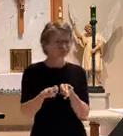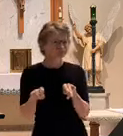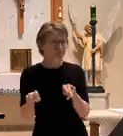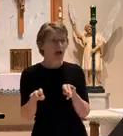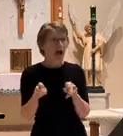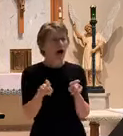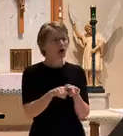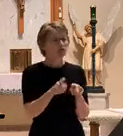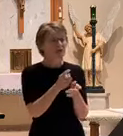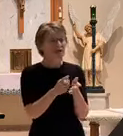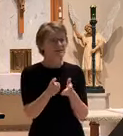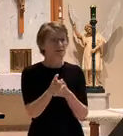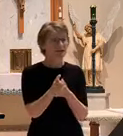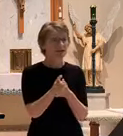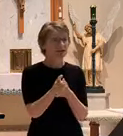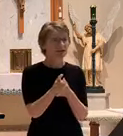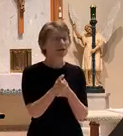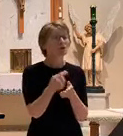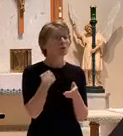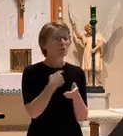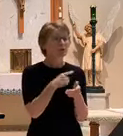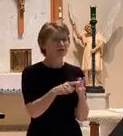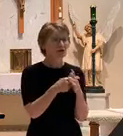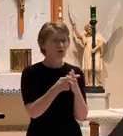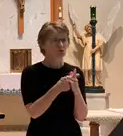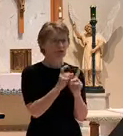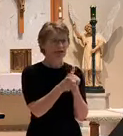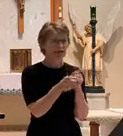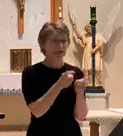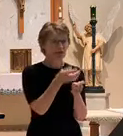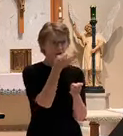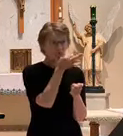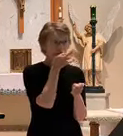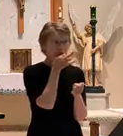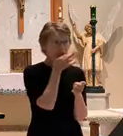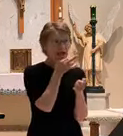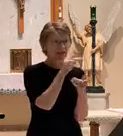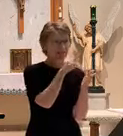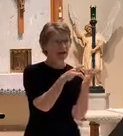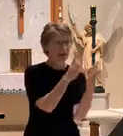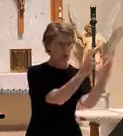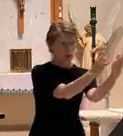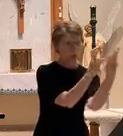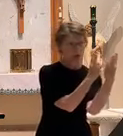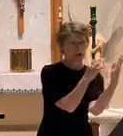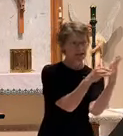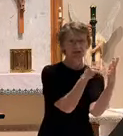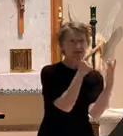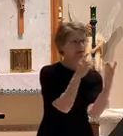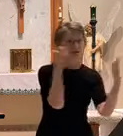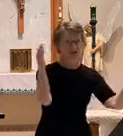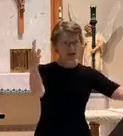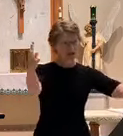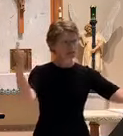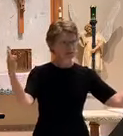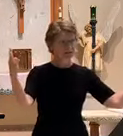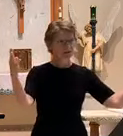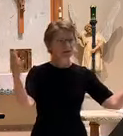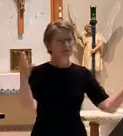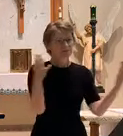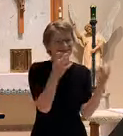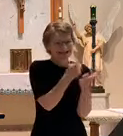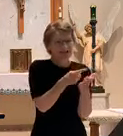be distributed from the center aisle instead of coming up from the sides. Please see bulletin for